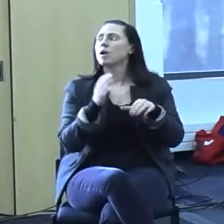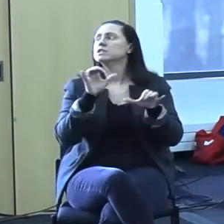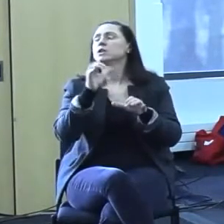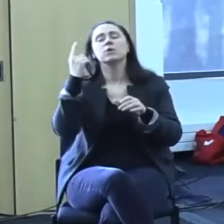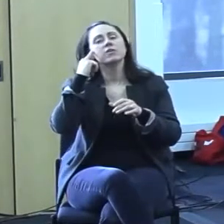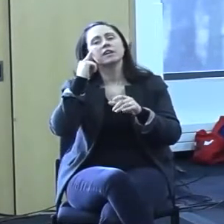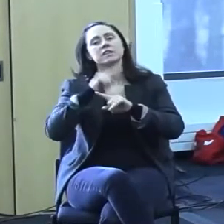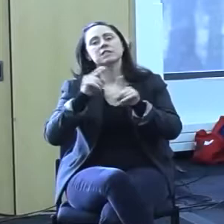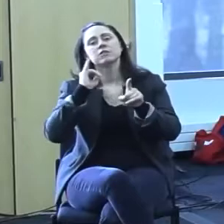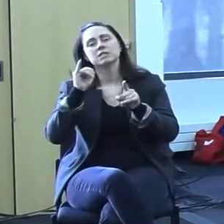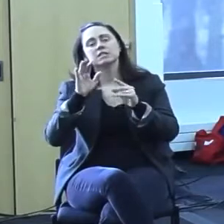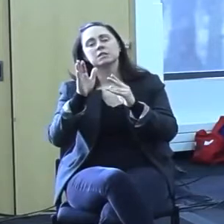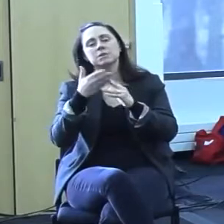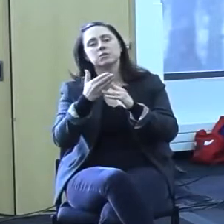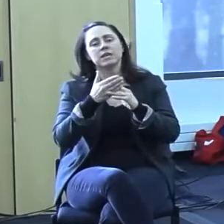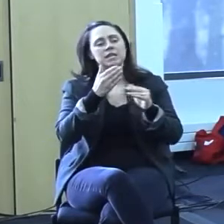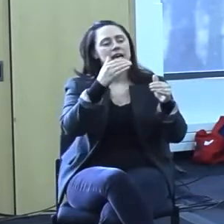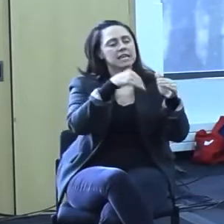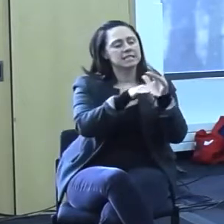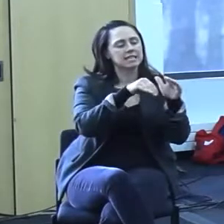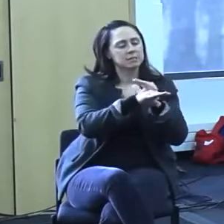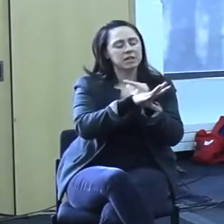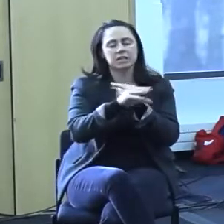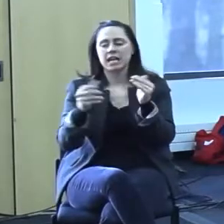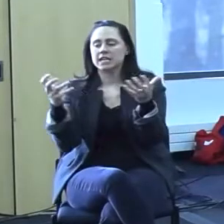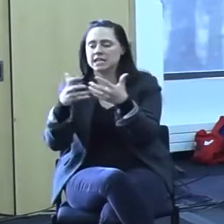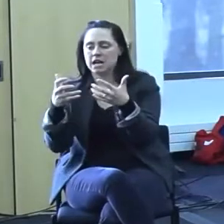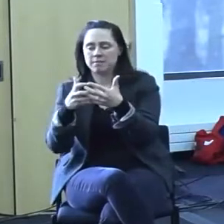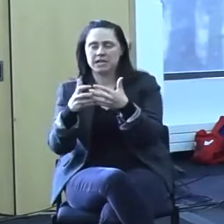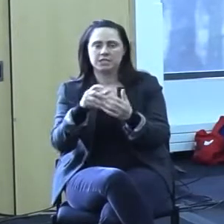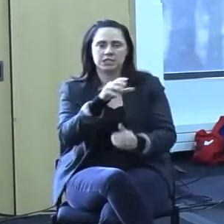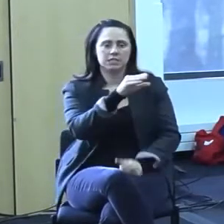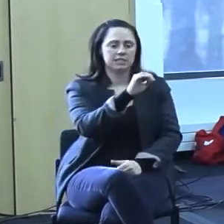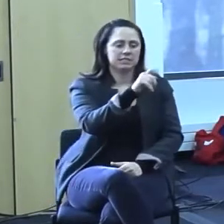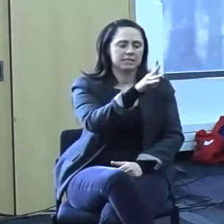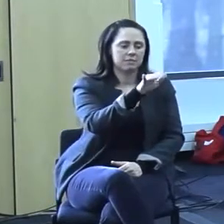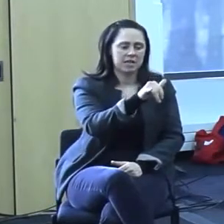difference is between the words accessibility and accommodation?